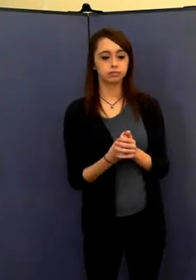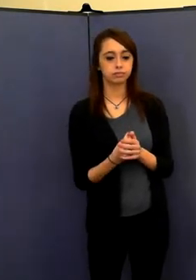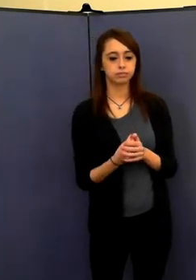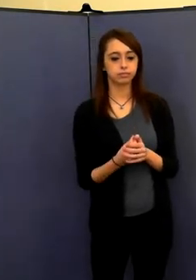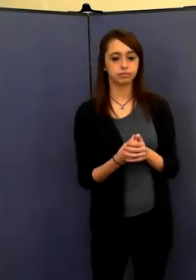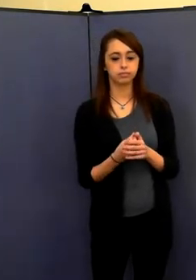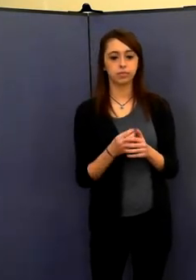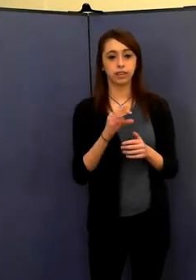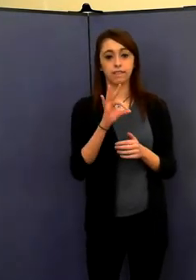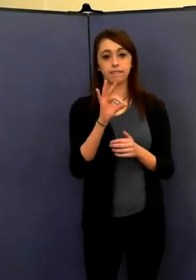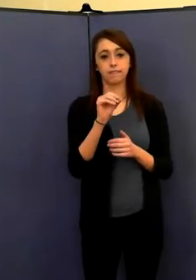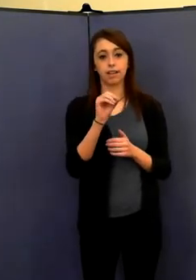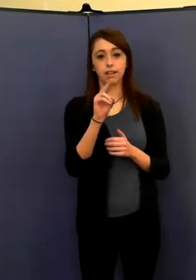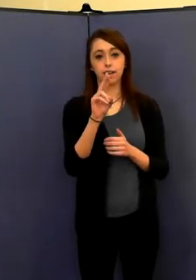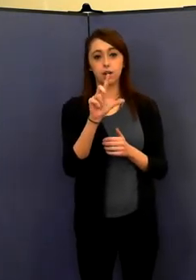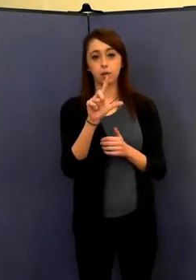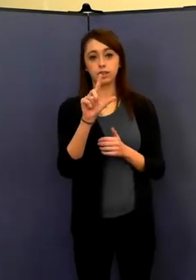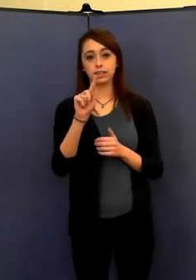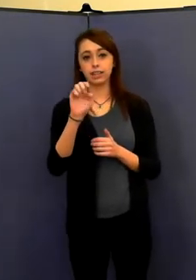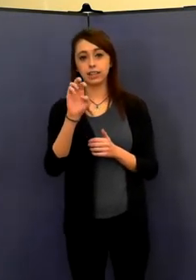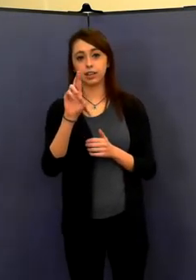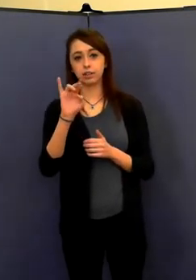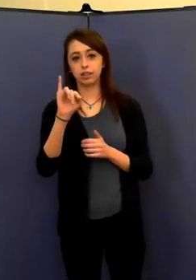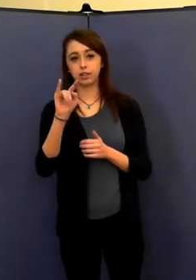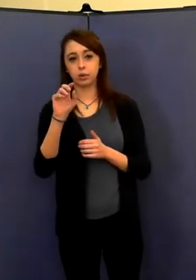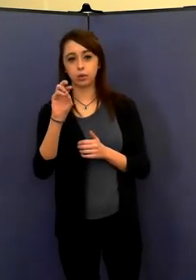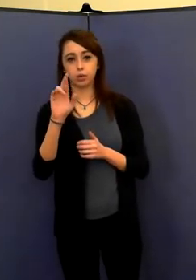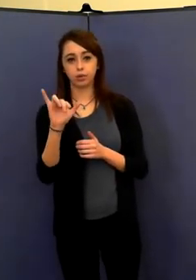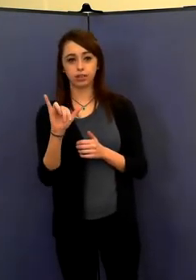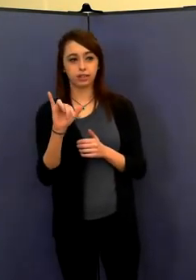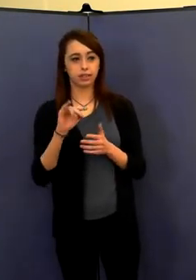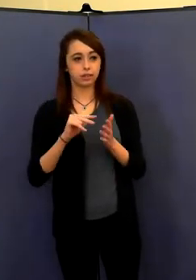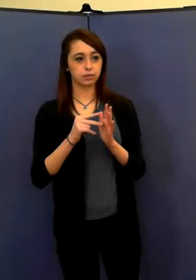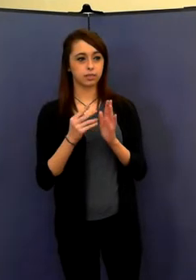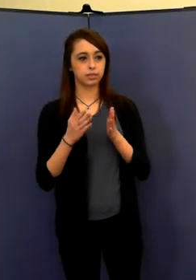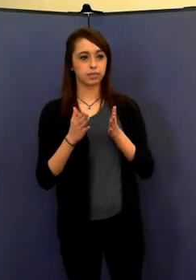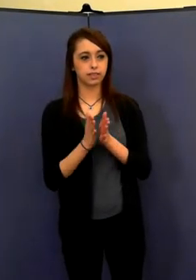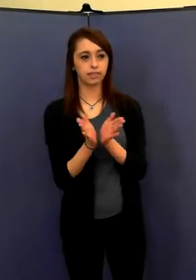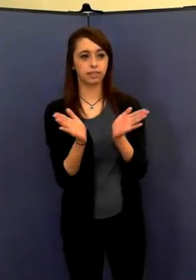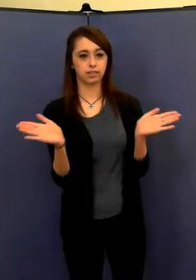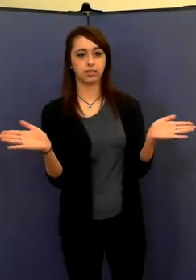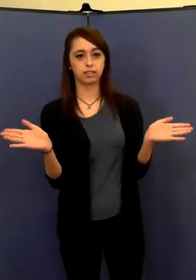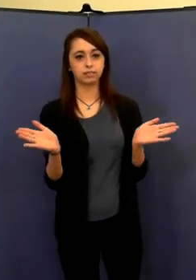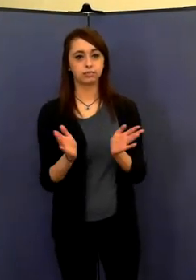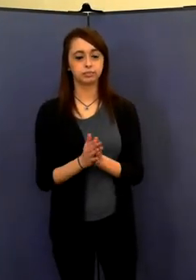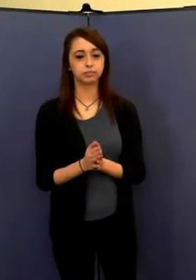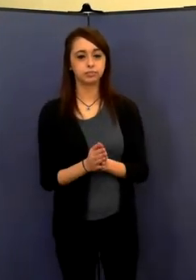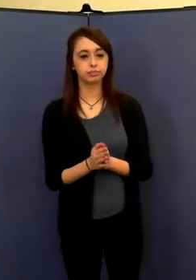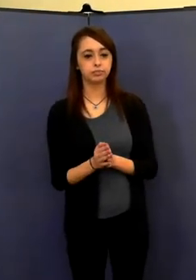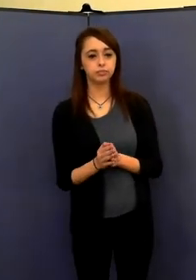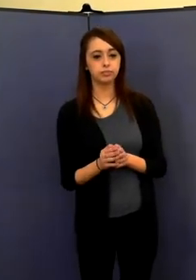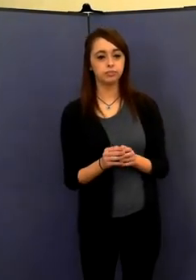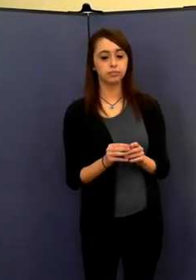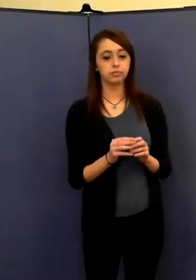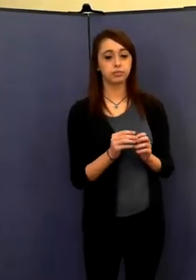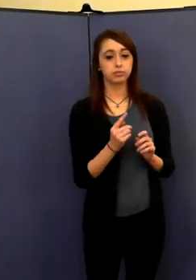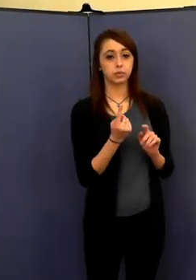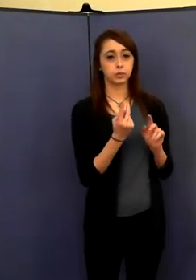foul territory. And there always has to be two teams within the game of baseball. The players that are